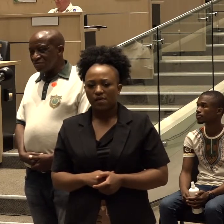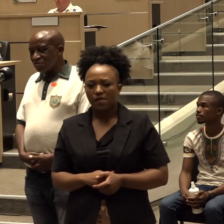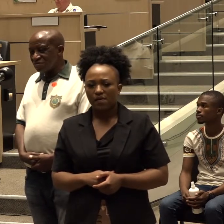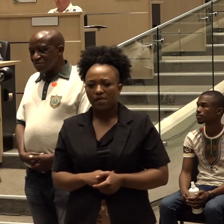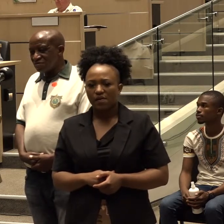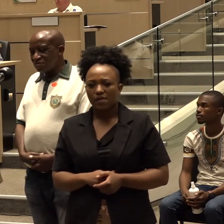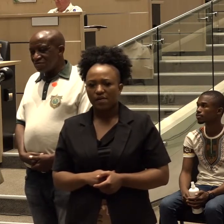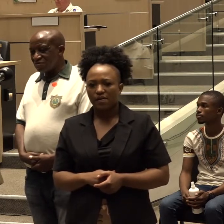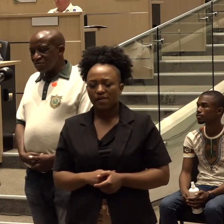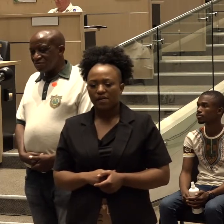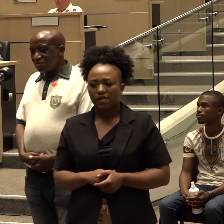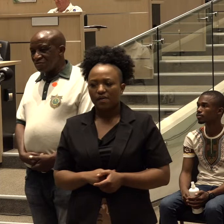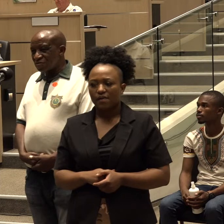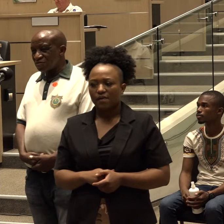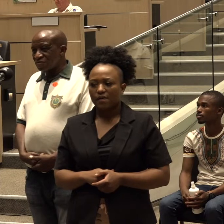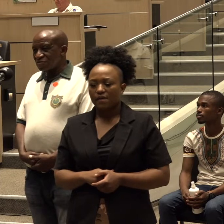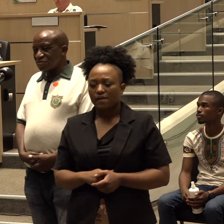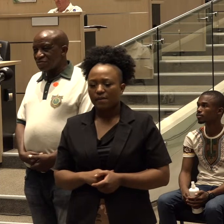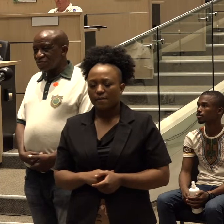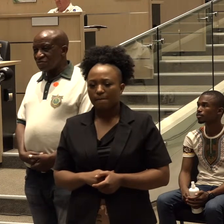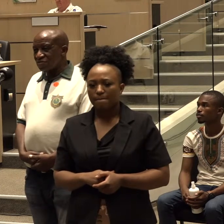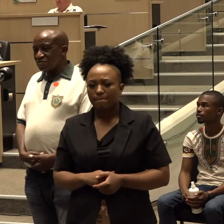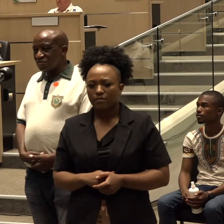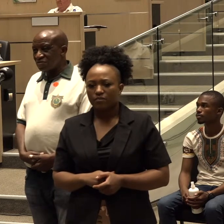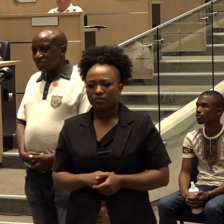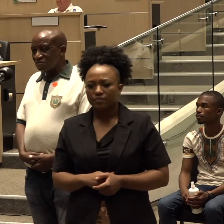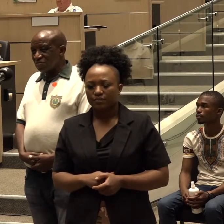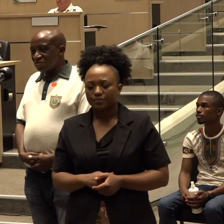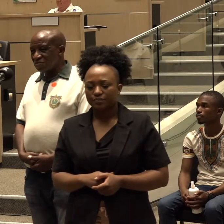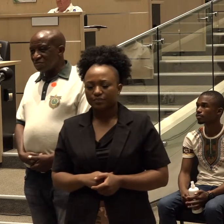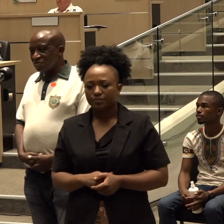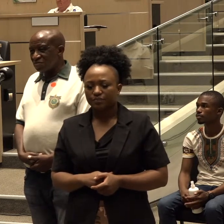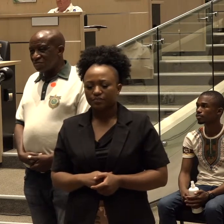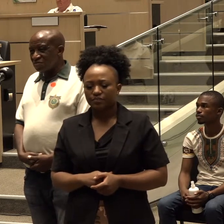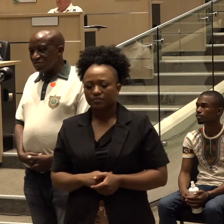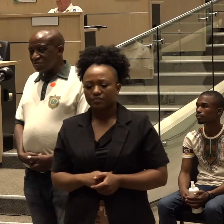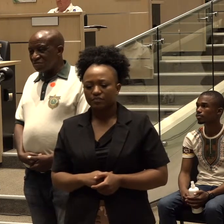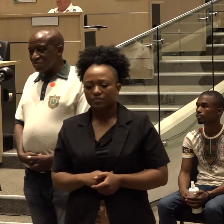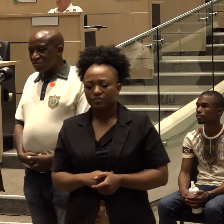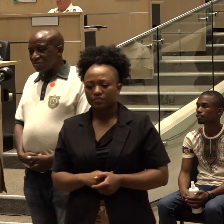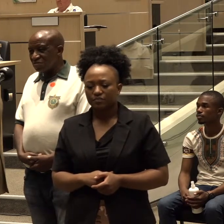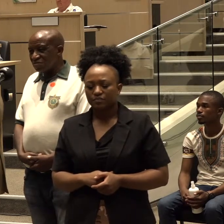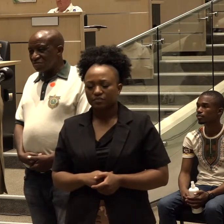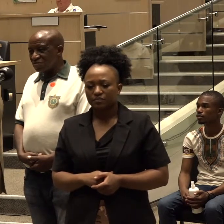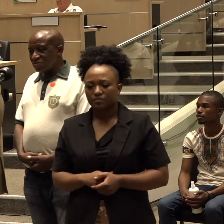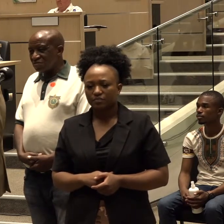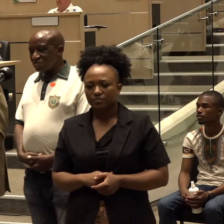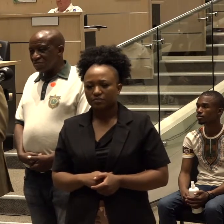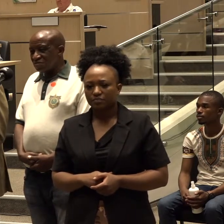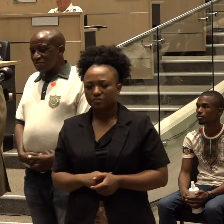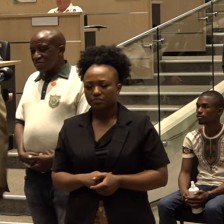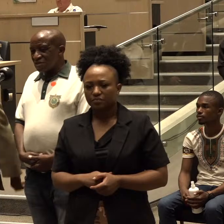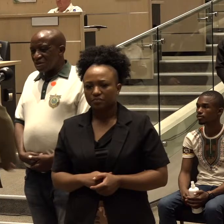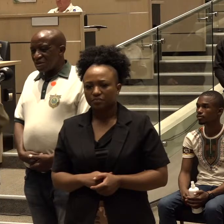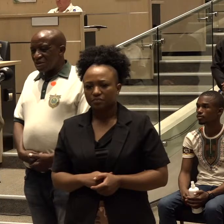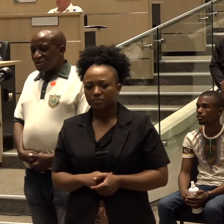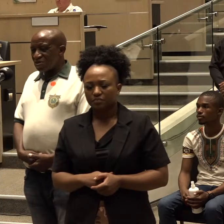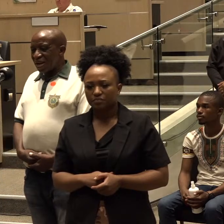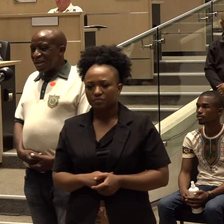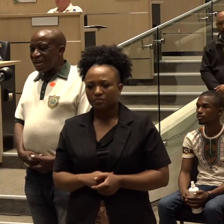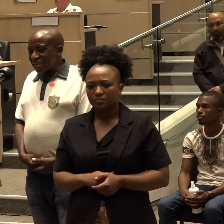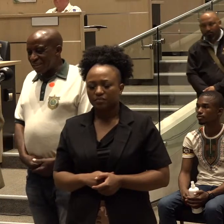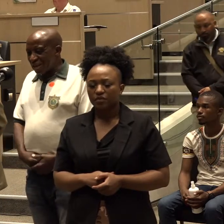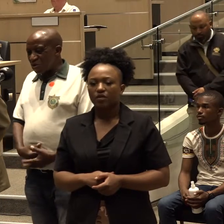discussing the gas bill that shows us that our Parliament takes care of our people